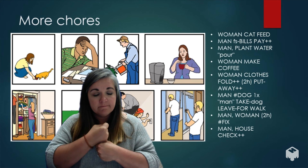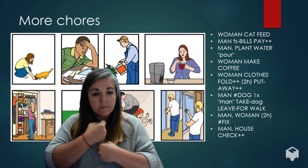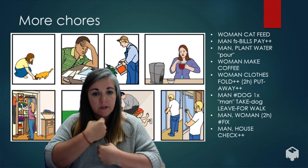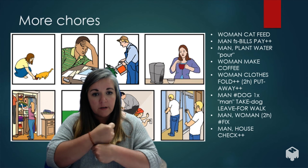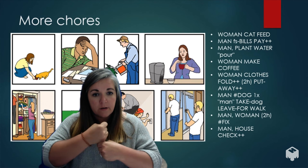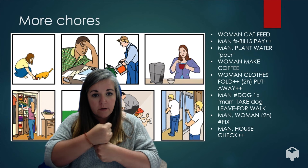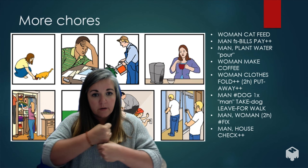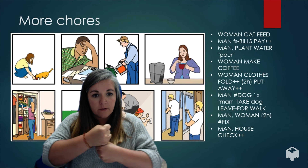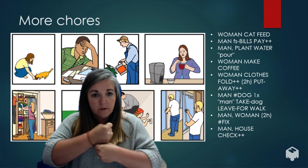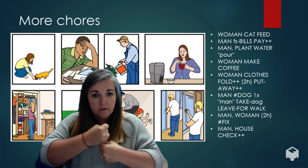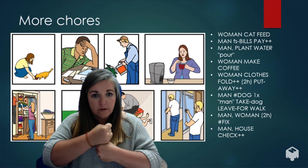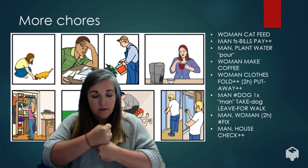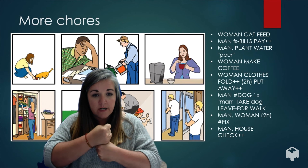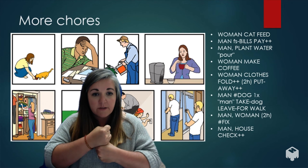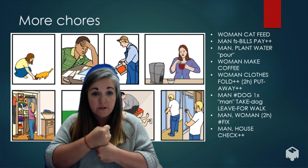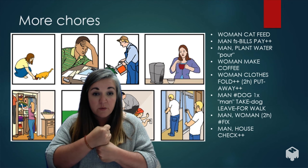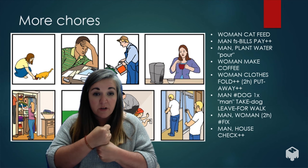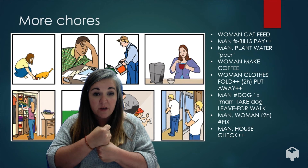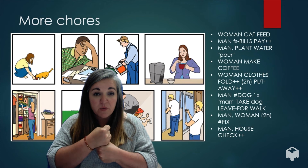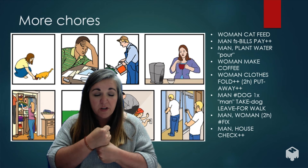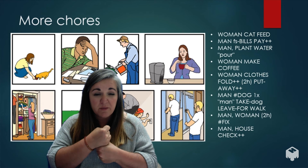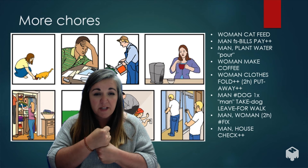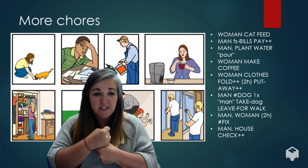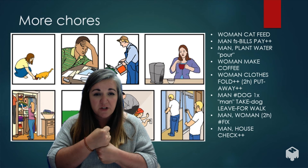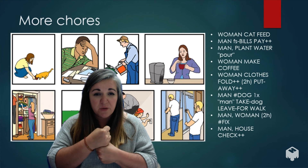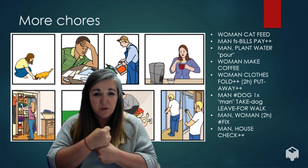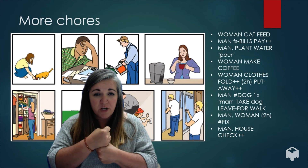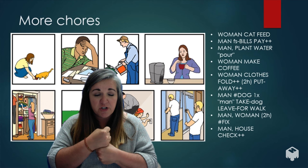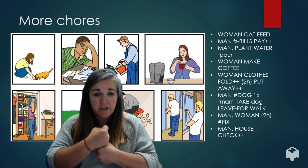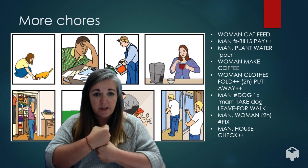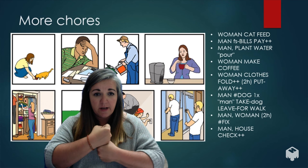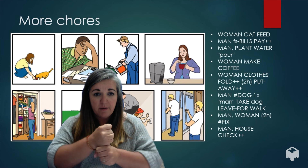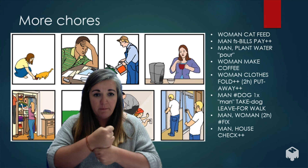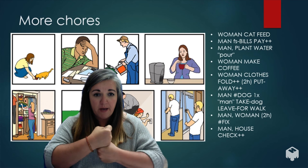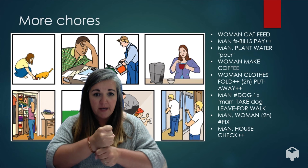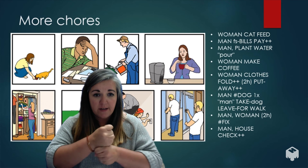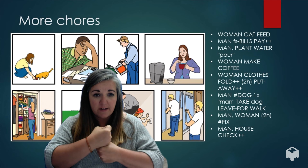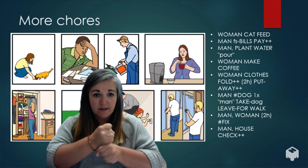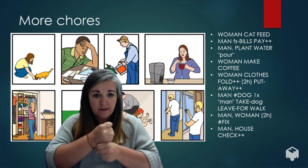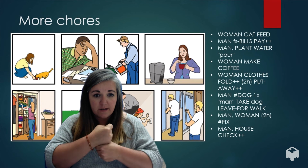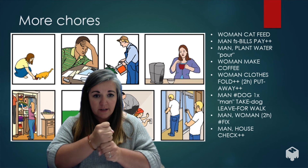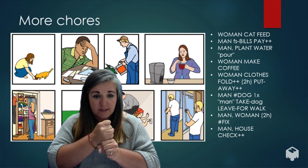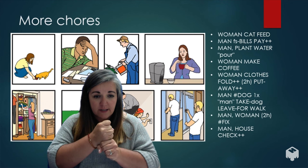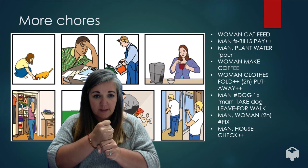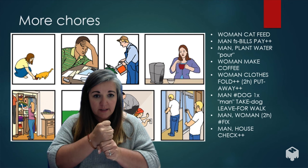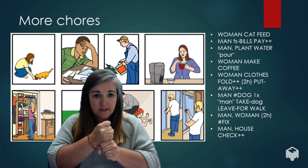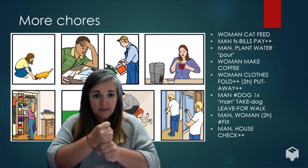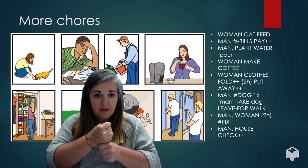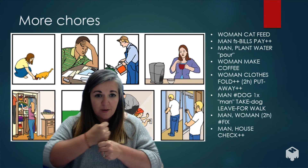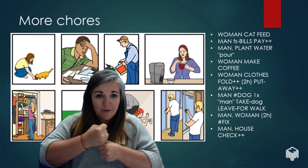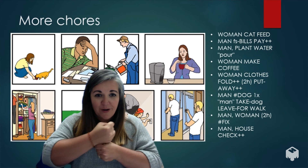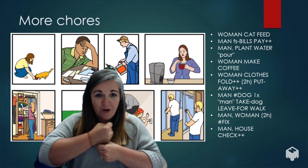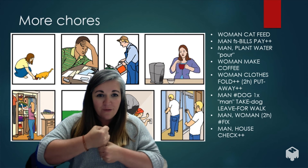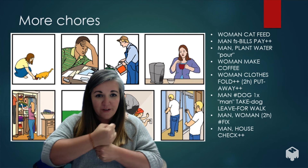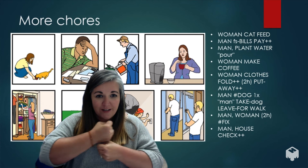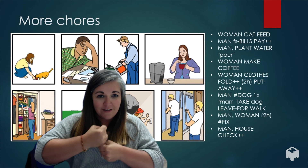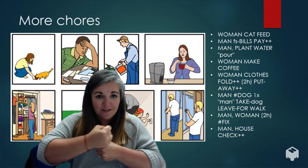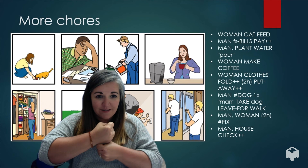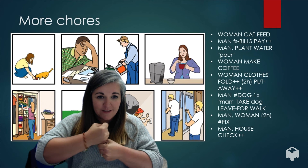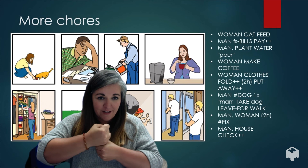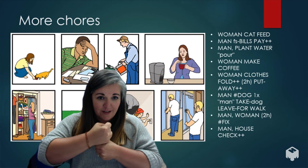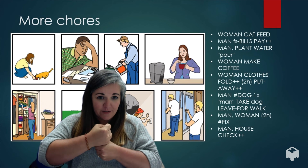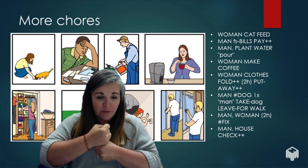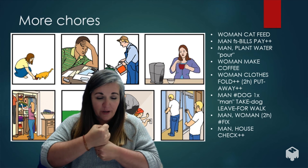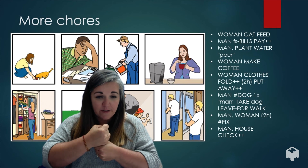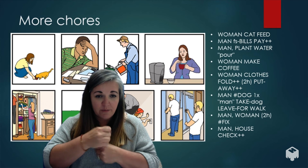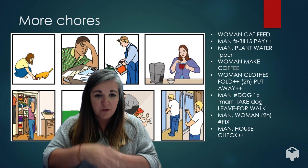All right, so this is one of those we're going to pay attention to production. Make is like this, but coffee